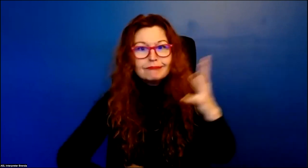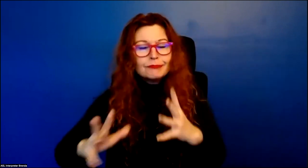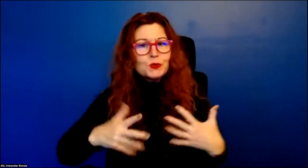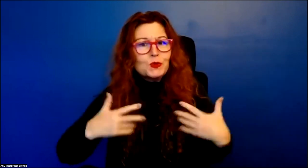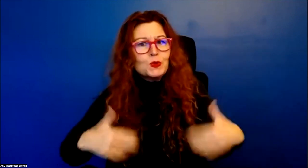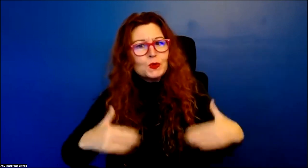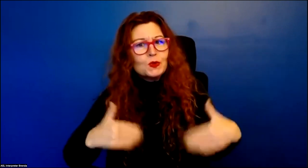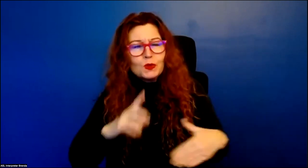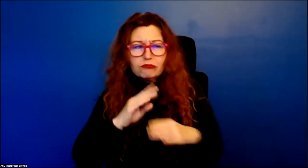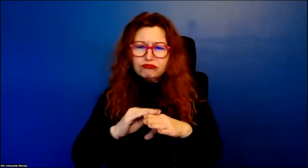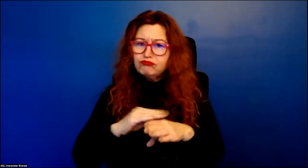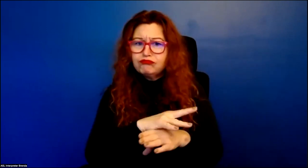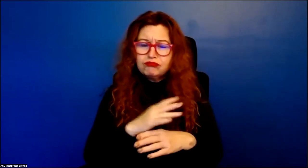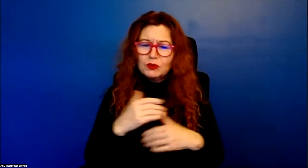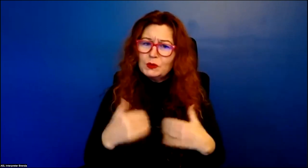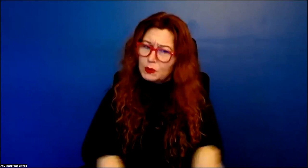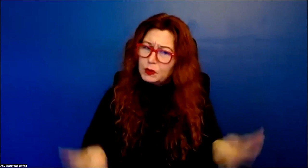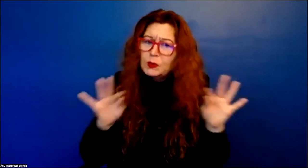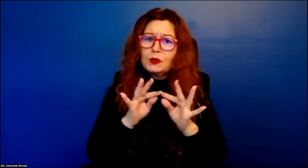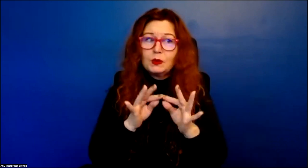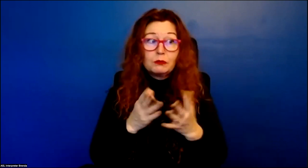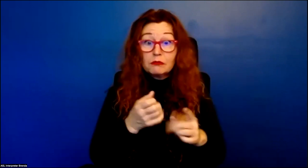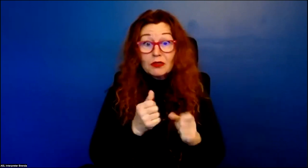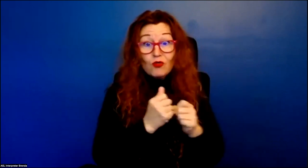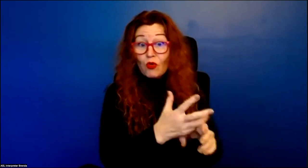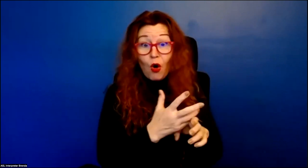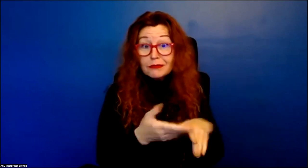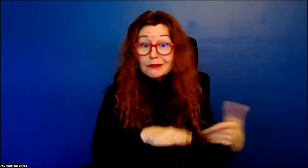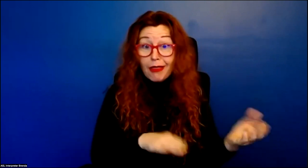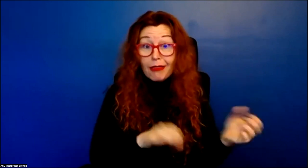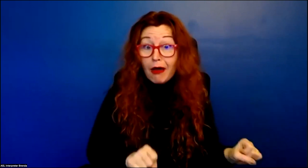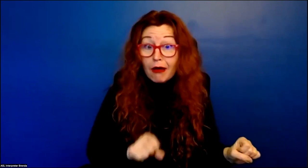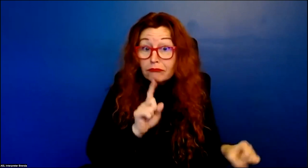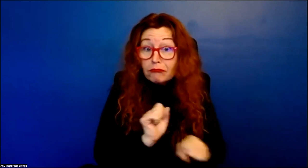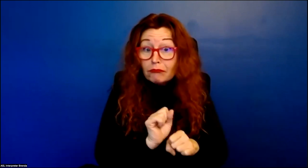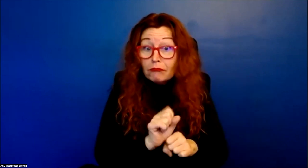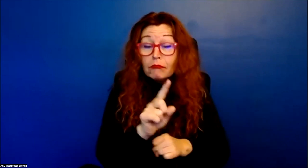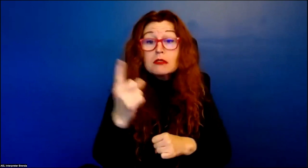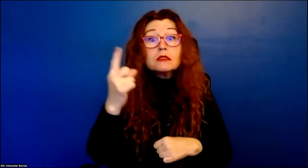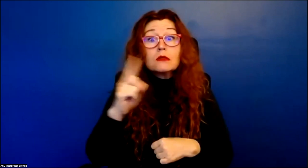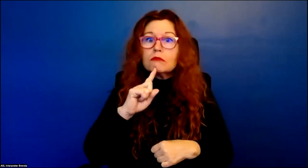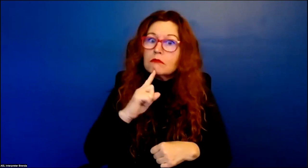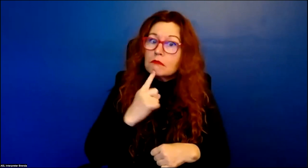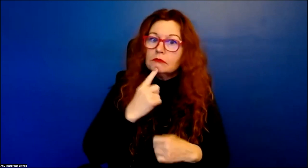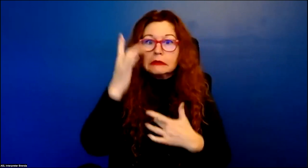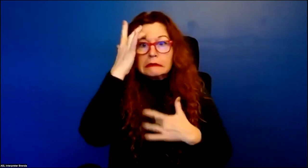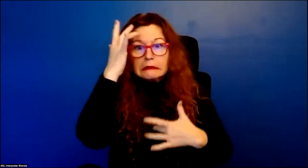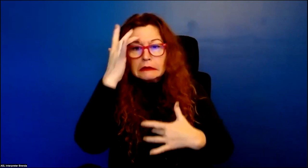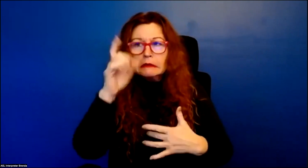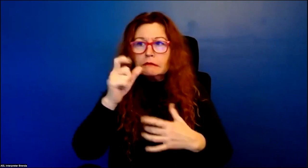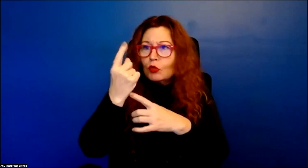death. If we're talking about, for example, someone with serious medical conditions who needs to know how to take their